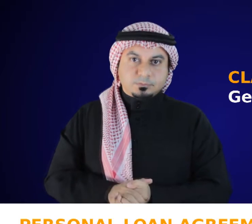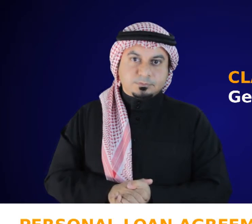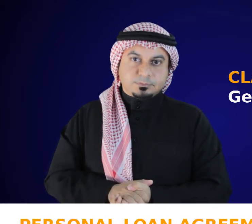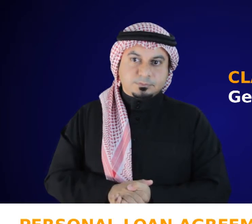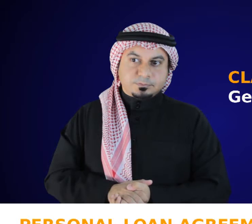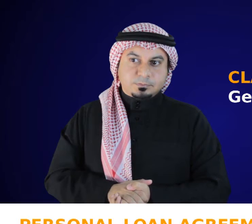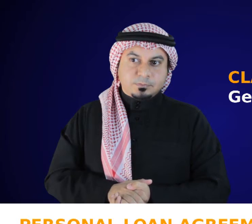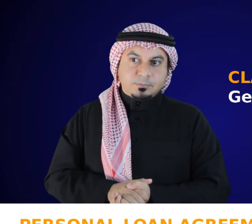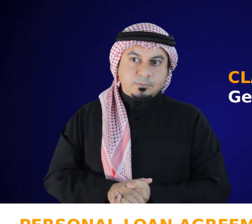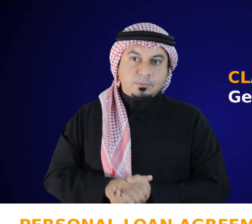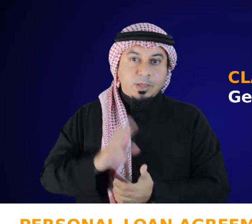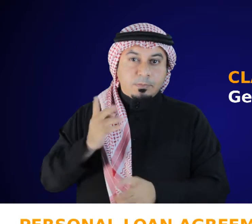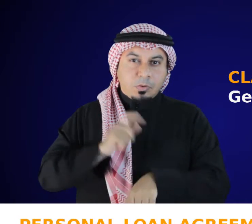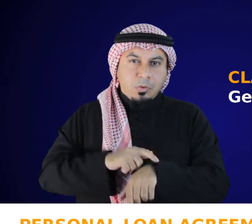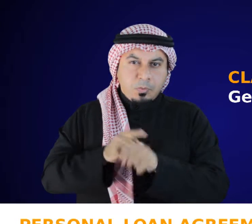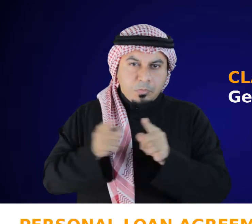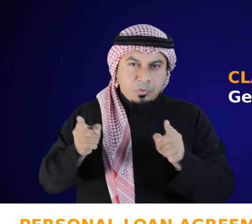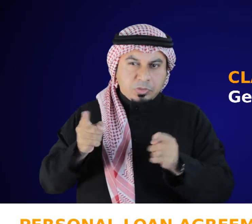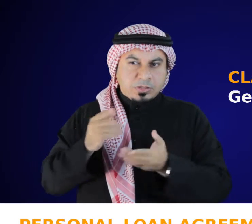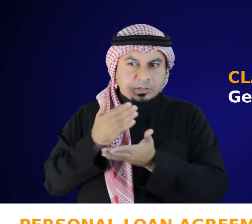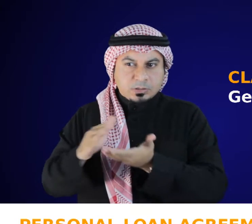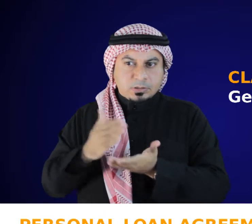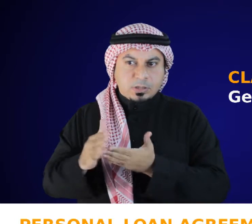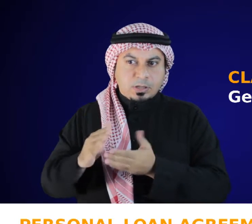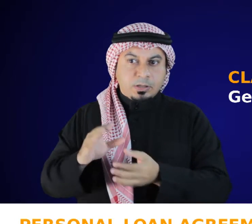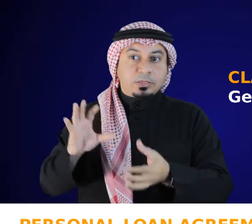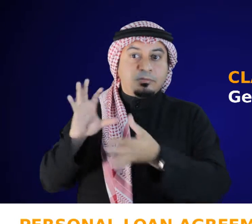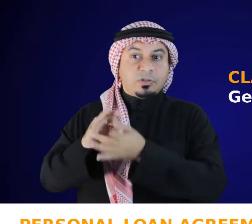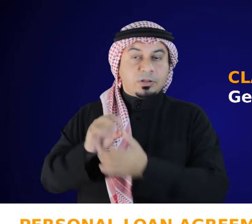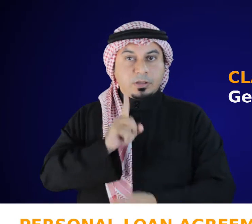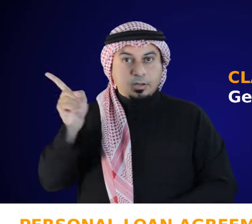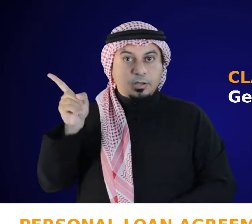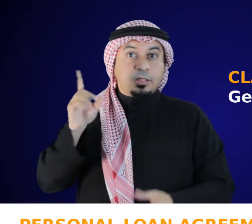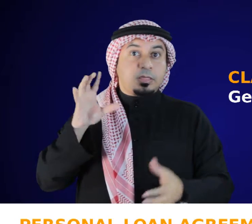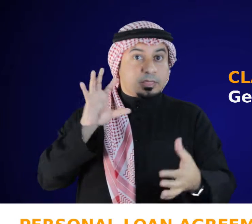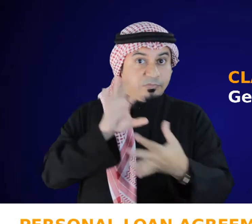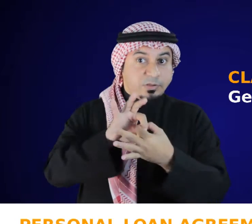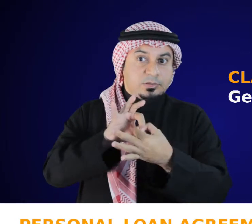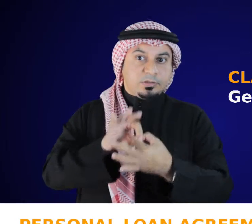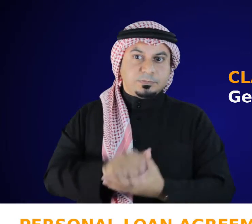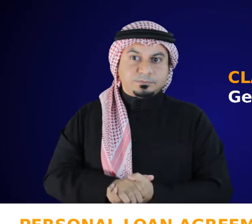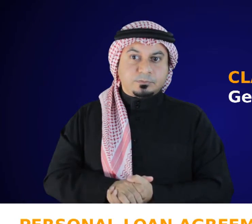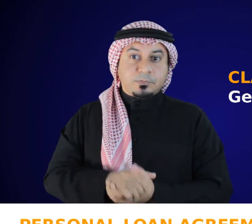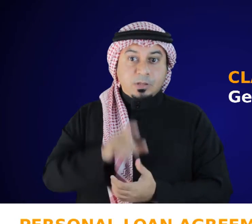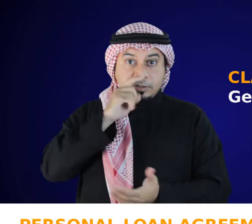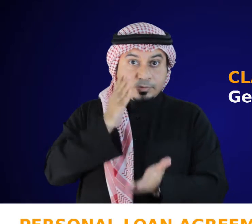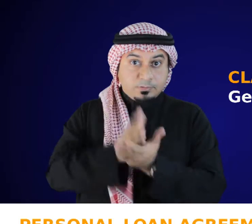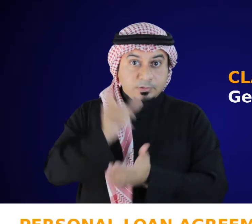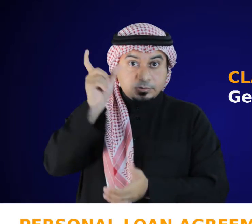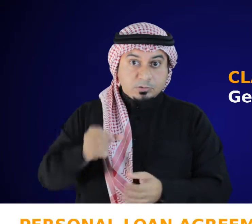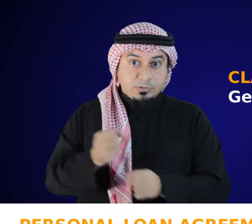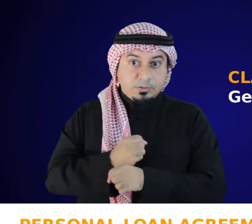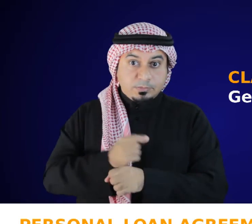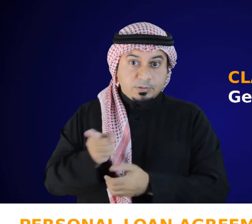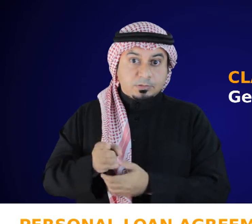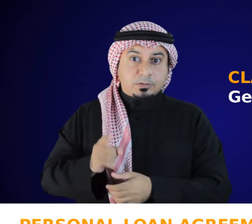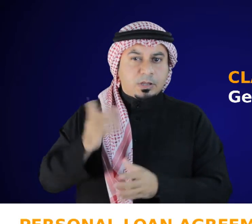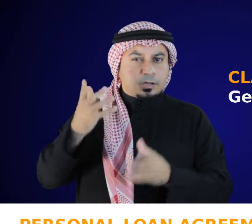4. This agreed settlement period of this loan is binding to the client, and any pardon given by the bank to extend this